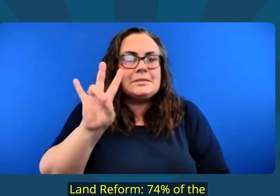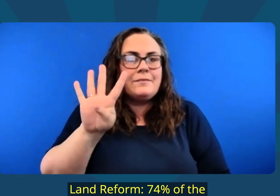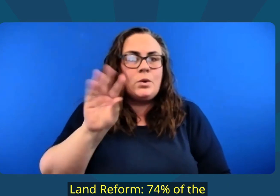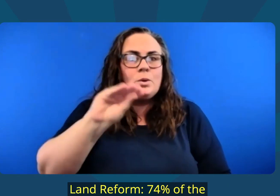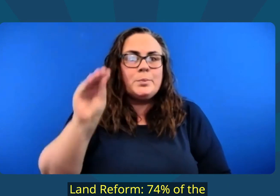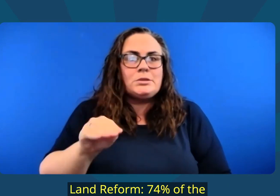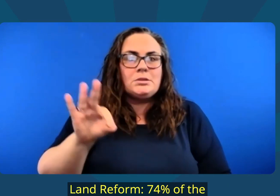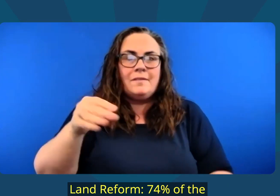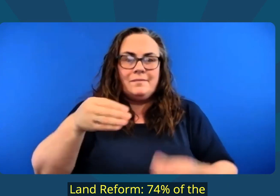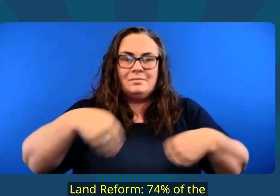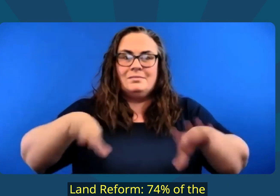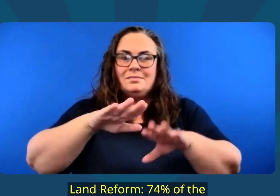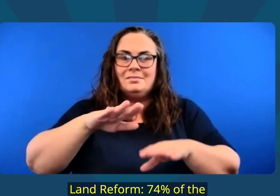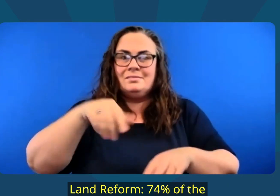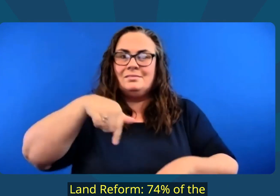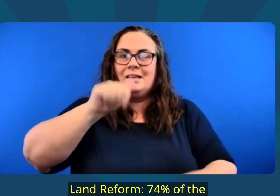Land reform.